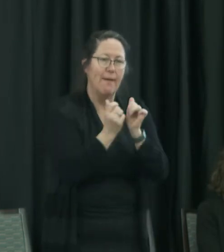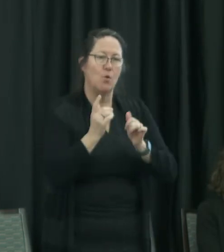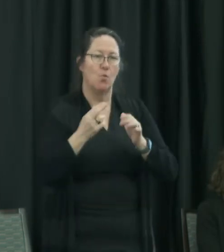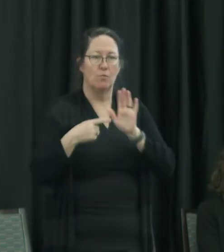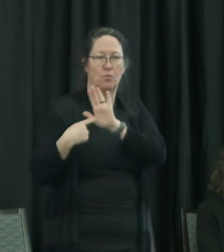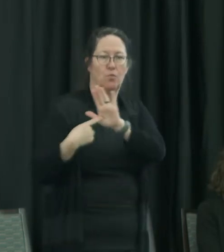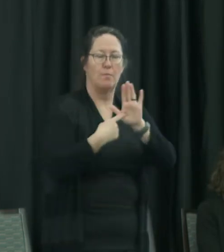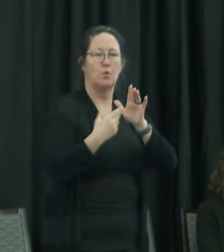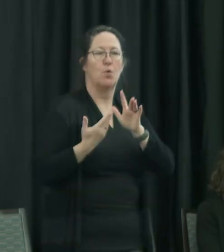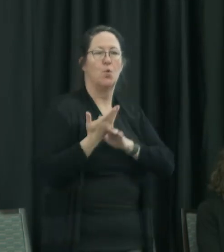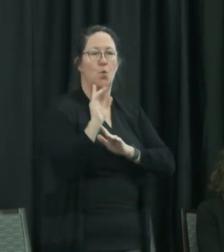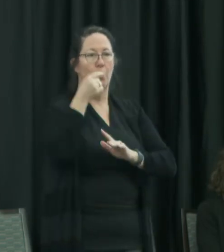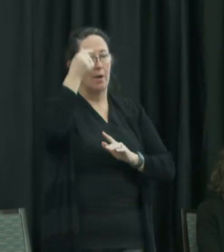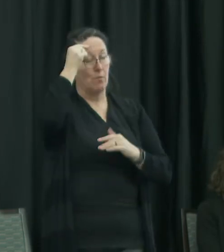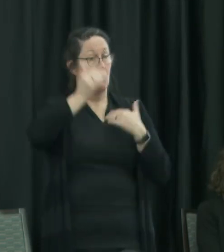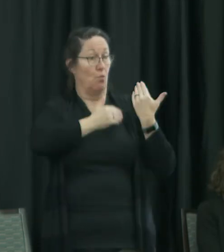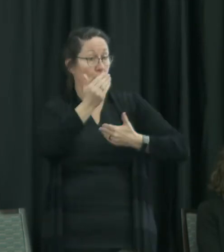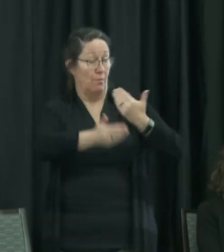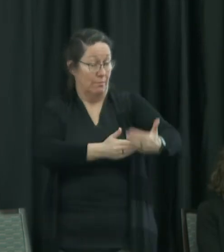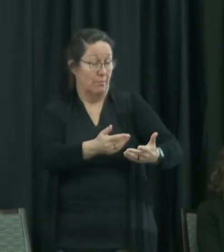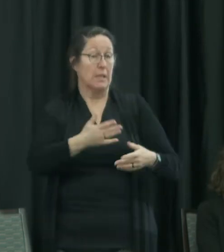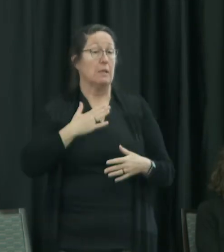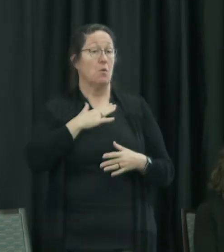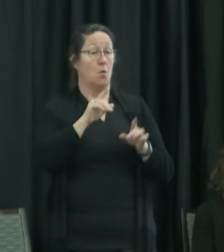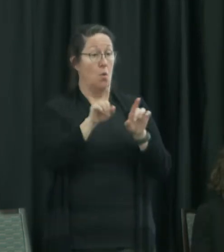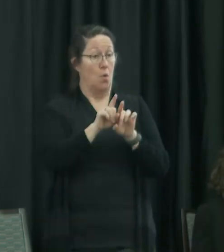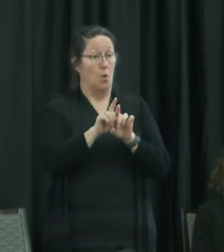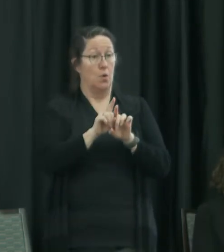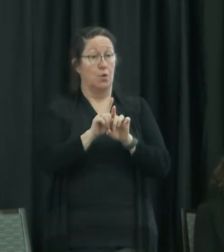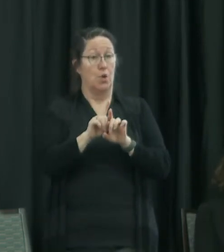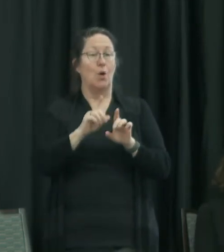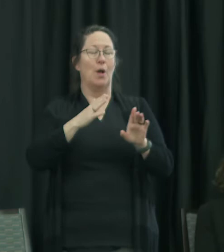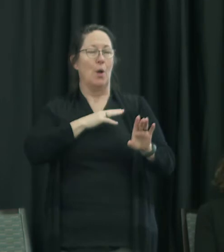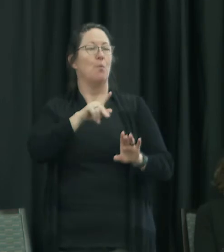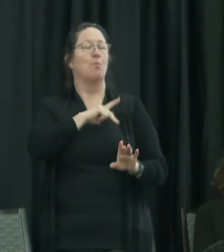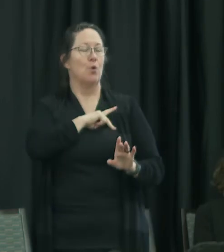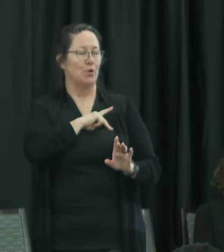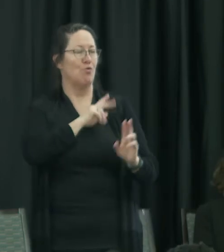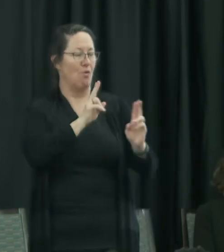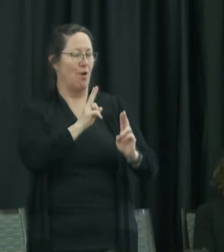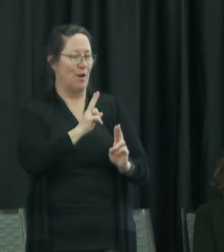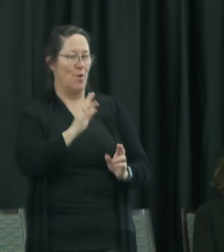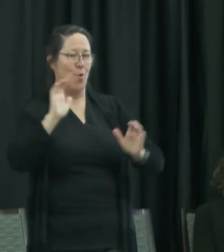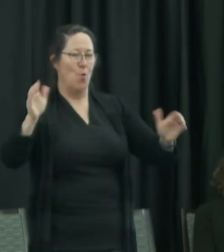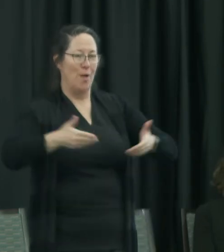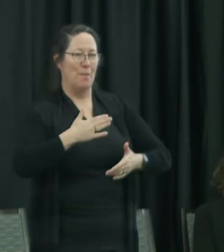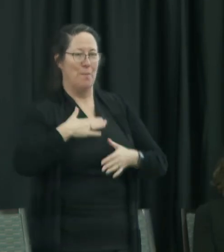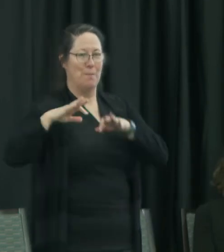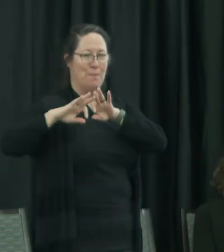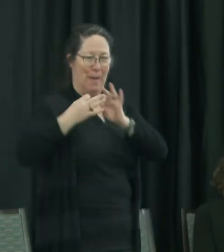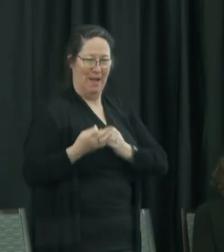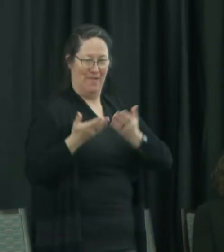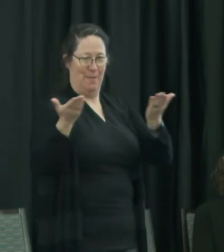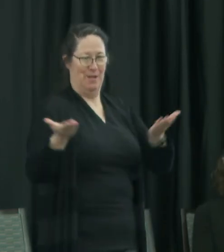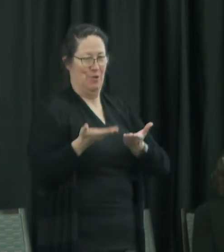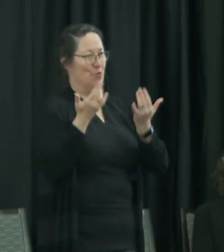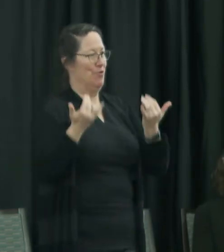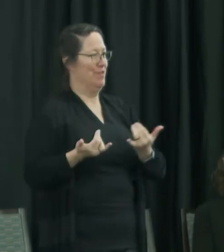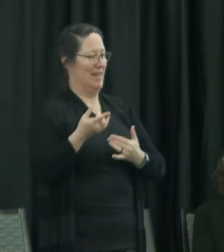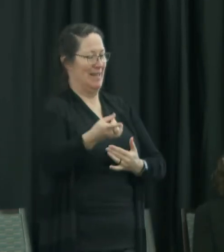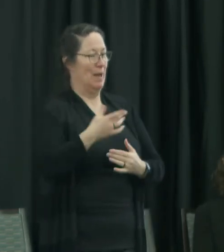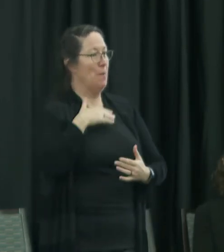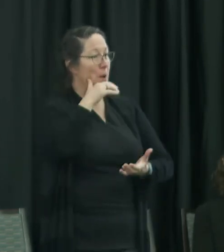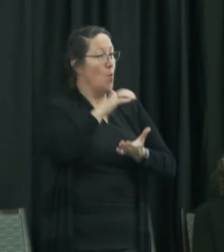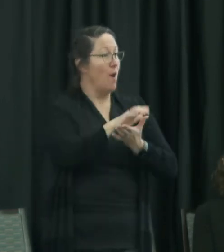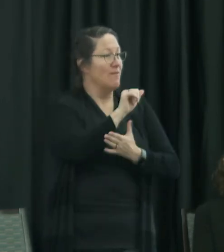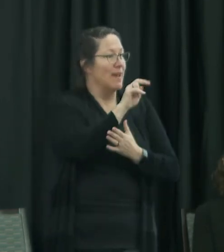democracy. I would also like to take a point of personal privilege and welcome my family for being here today, especially my